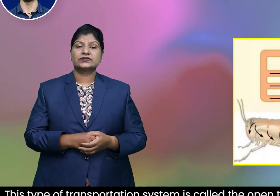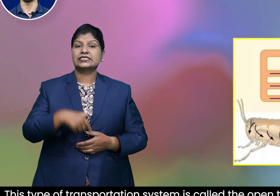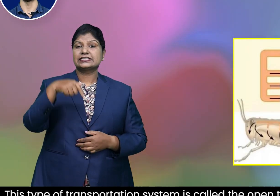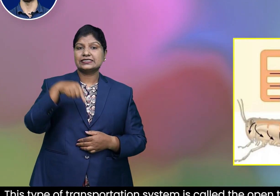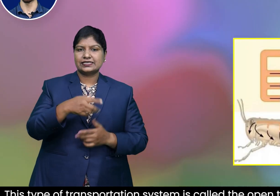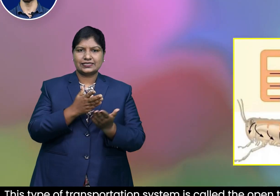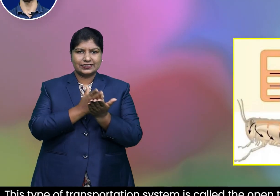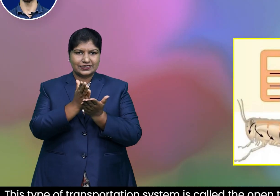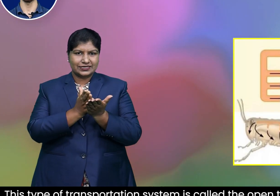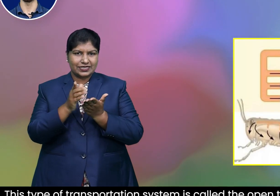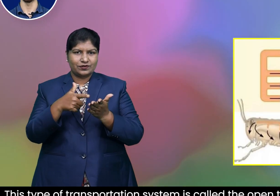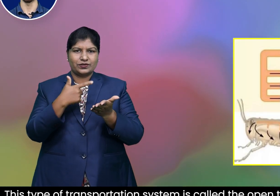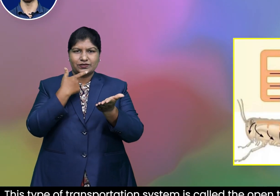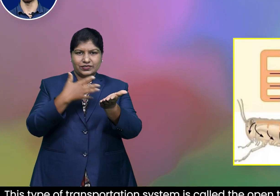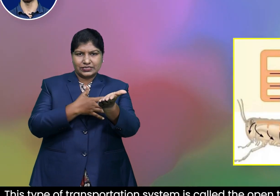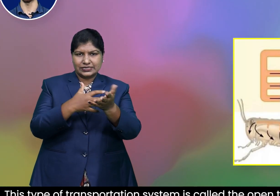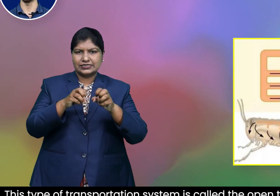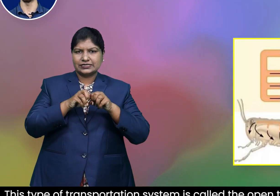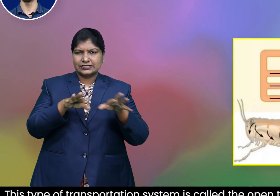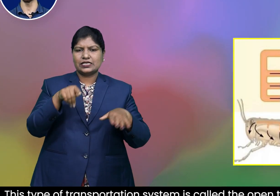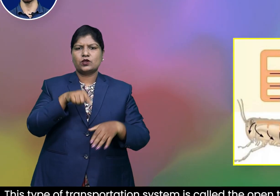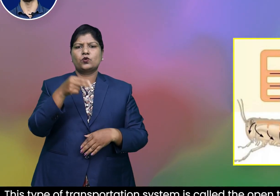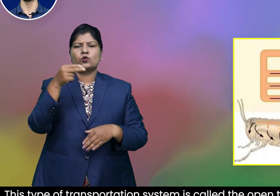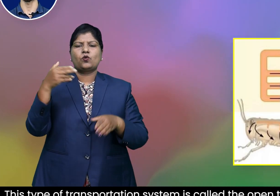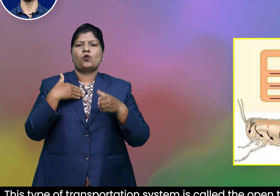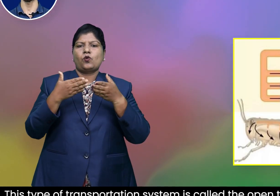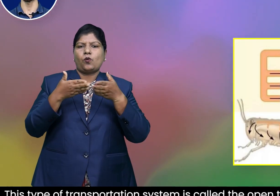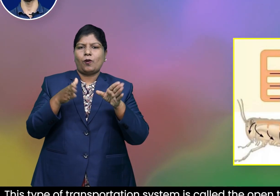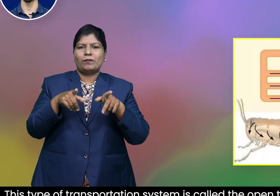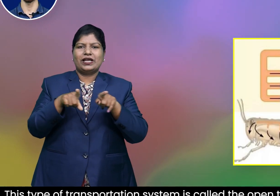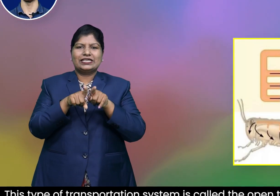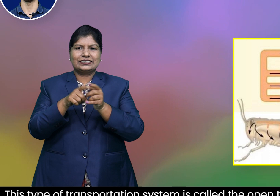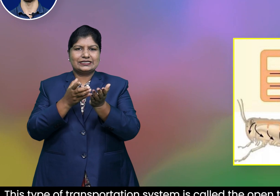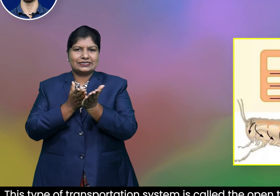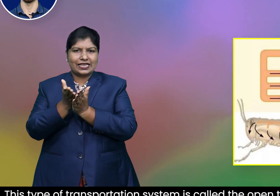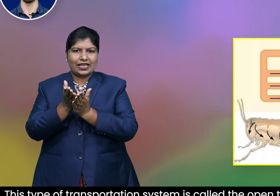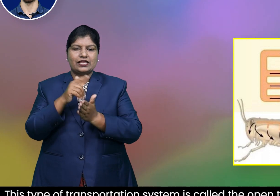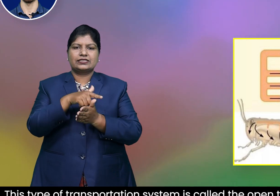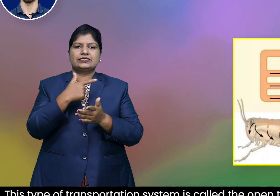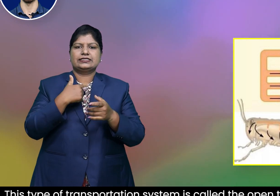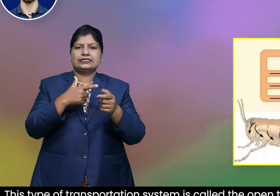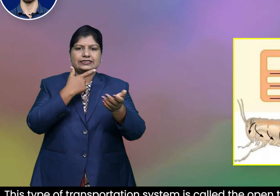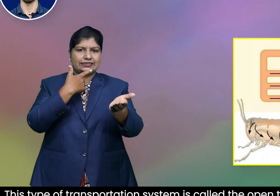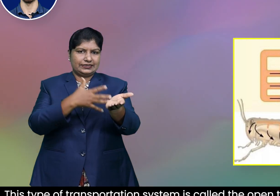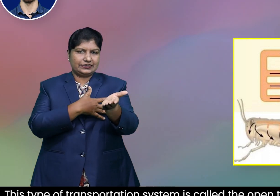This type of transportation system is called the open type of circulatory system.